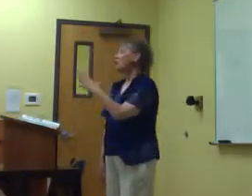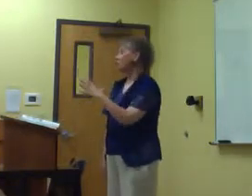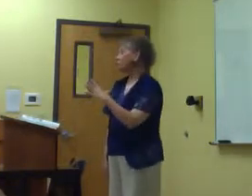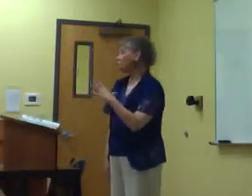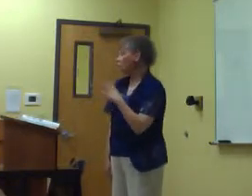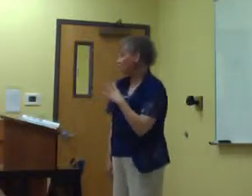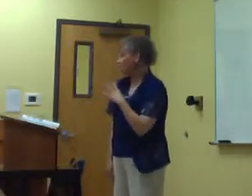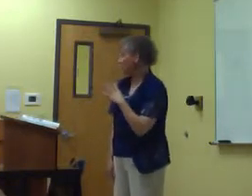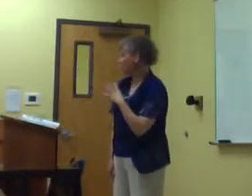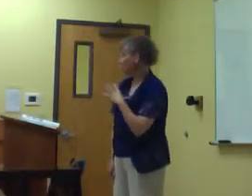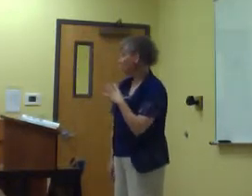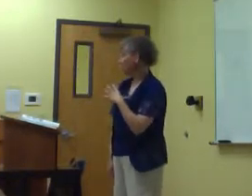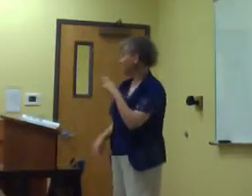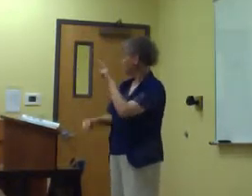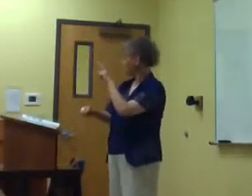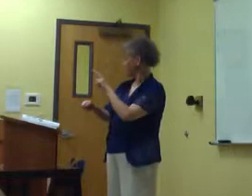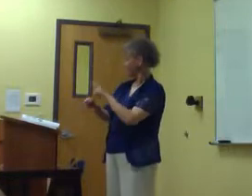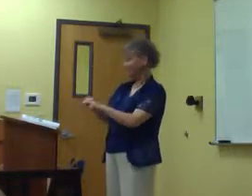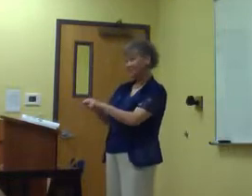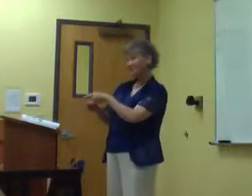the woman.